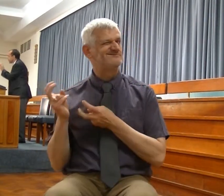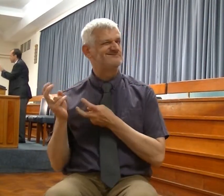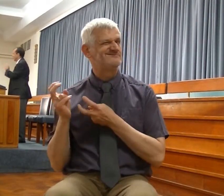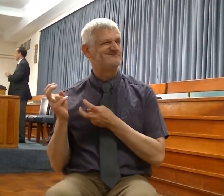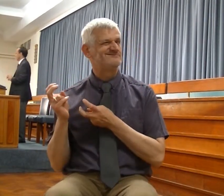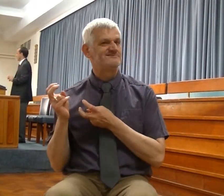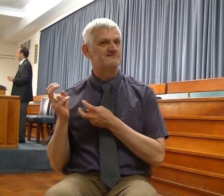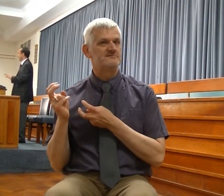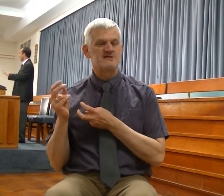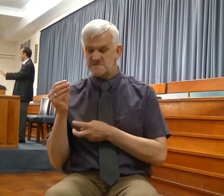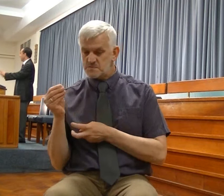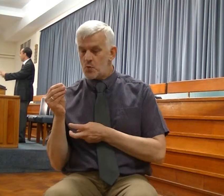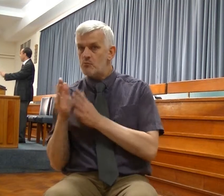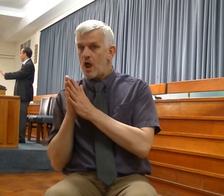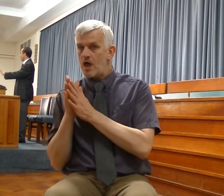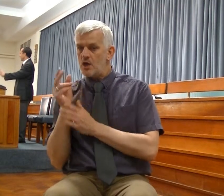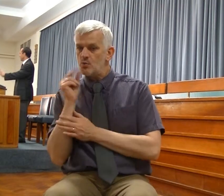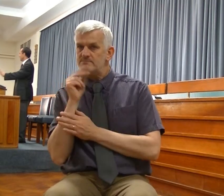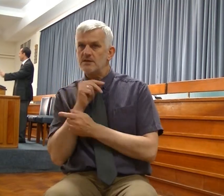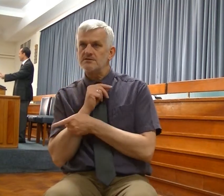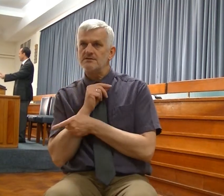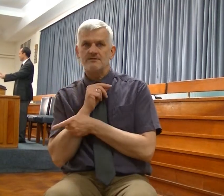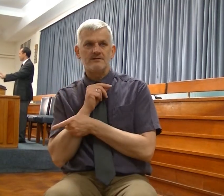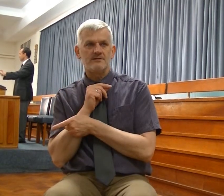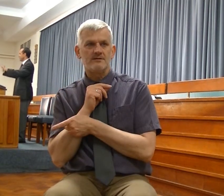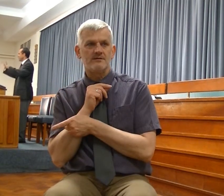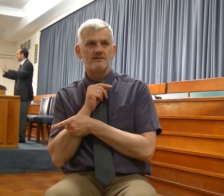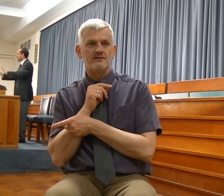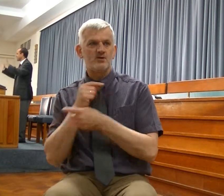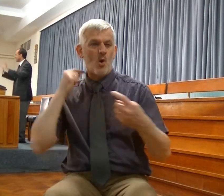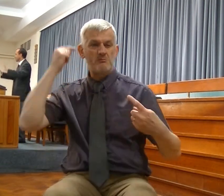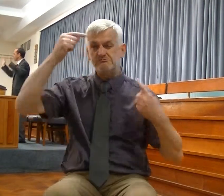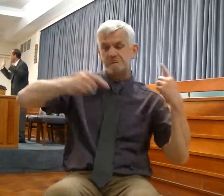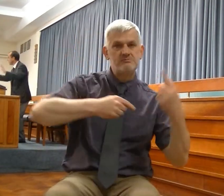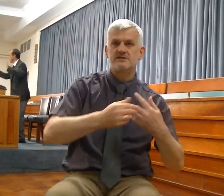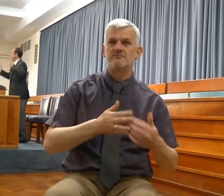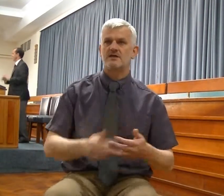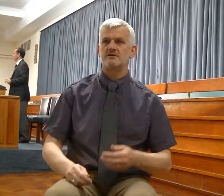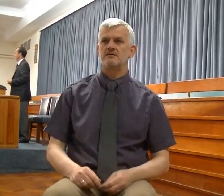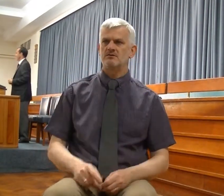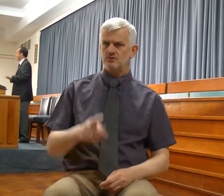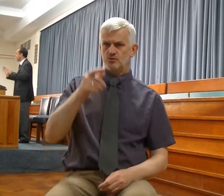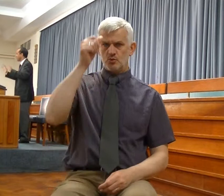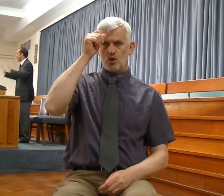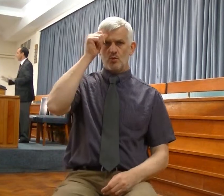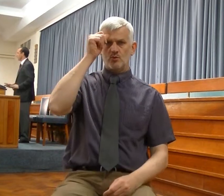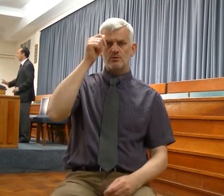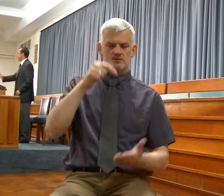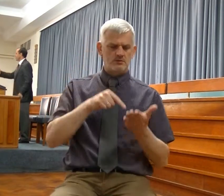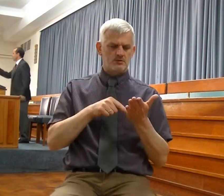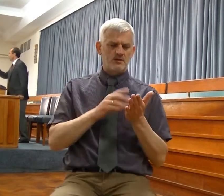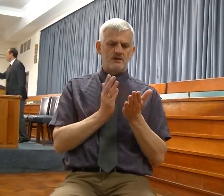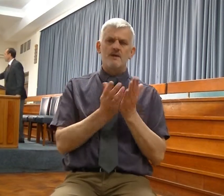the whispering of a prayer. You remember, we are told in the scriptures that Christ kept silent.